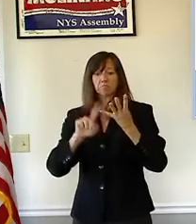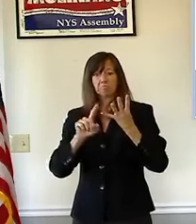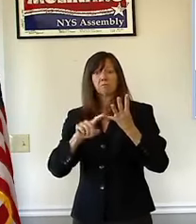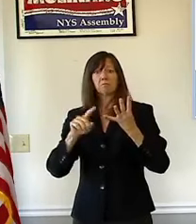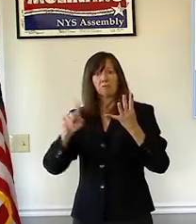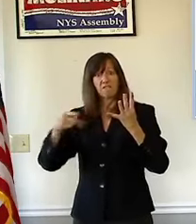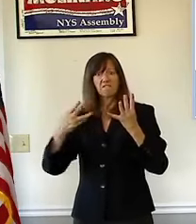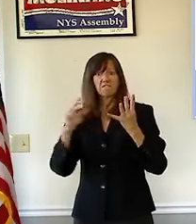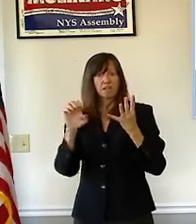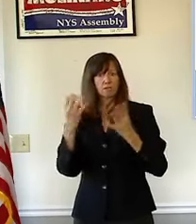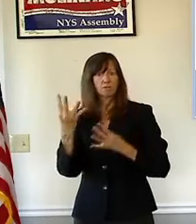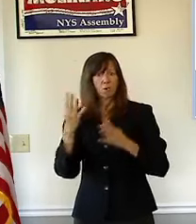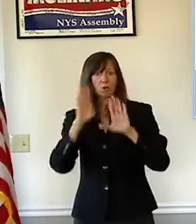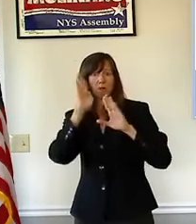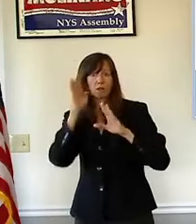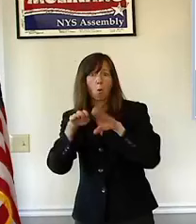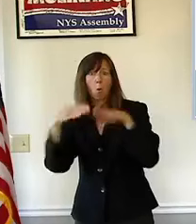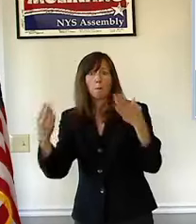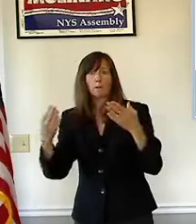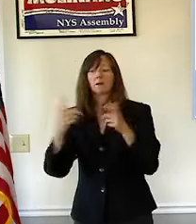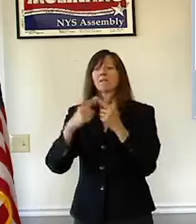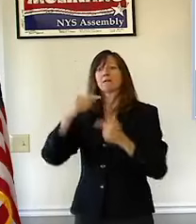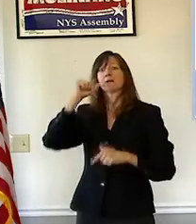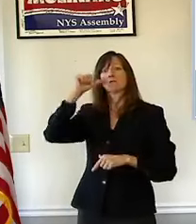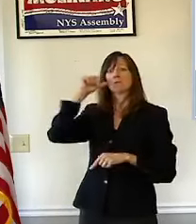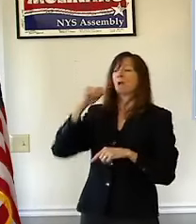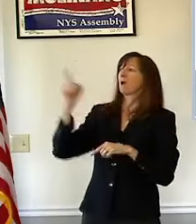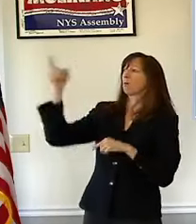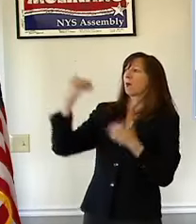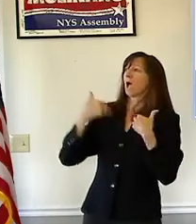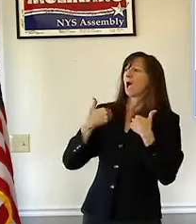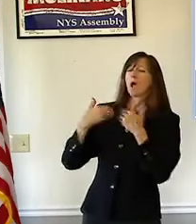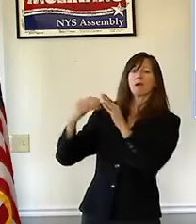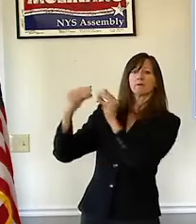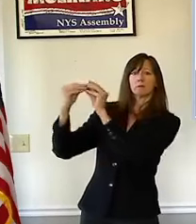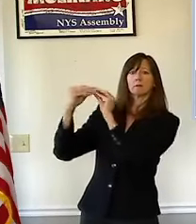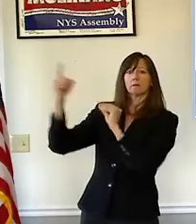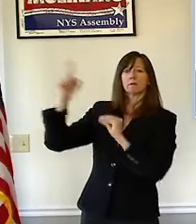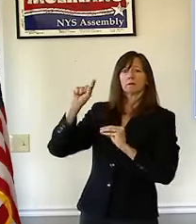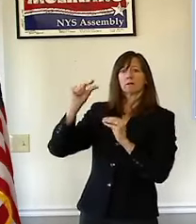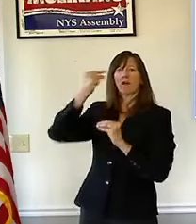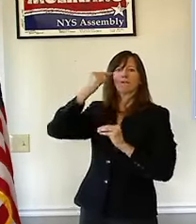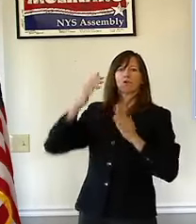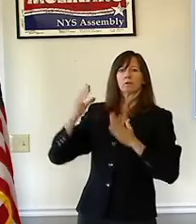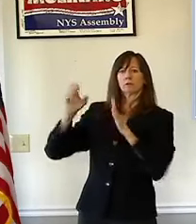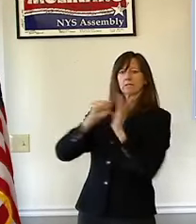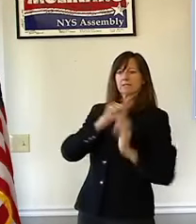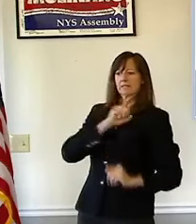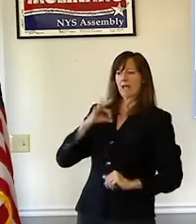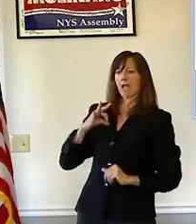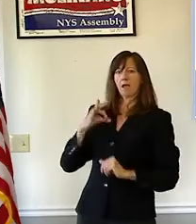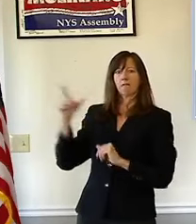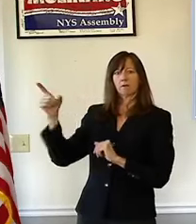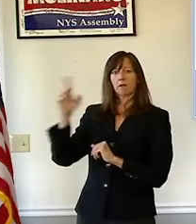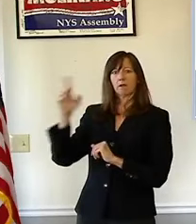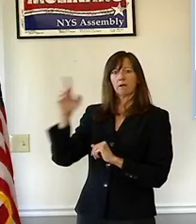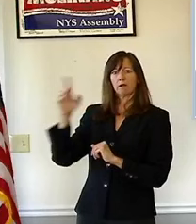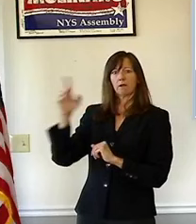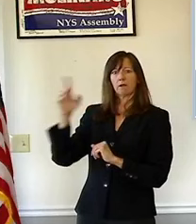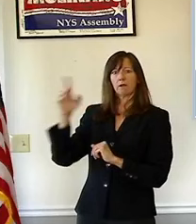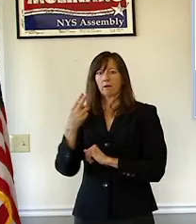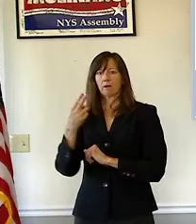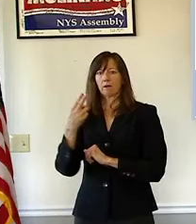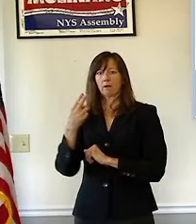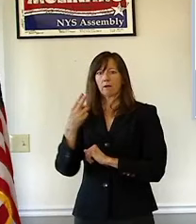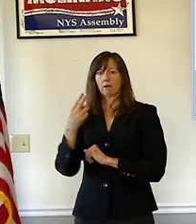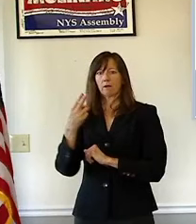counsel, with the governor. Her name is Beth Garvey. She advised at region after region. In fact,